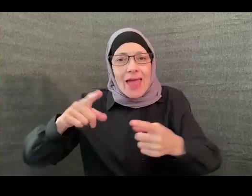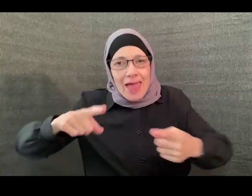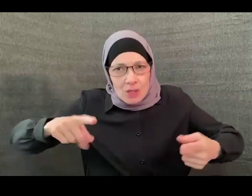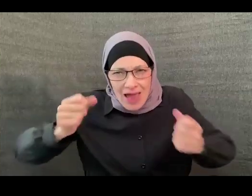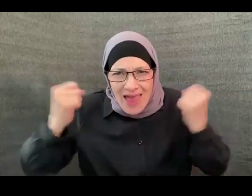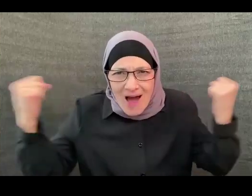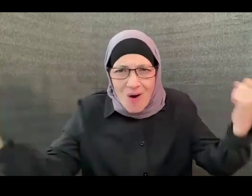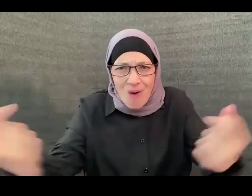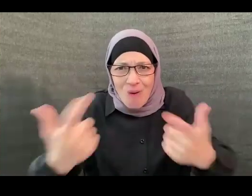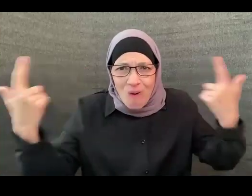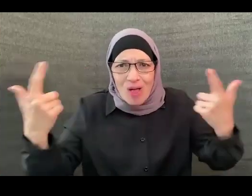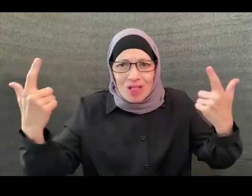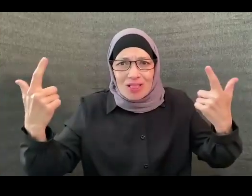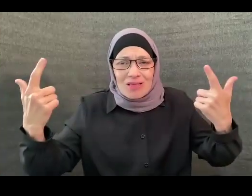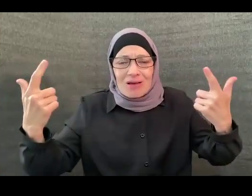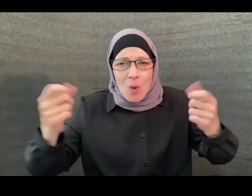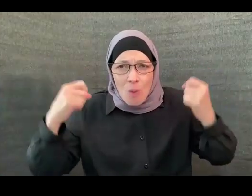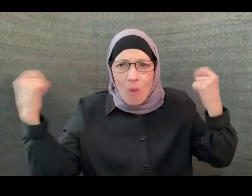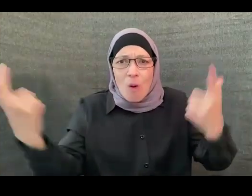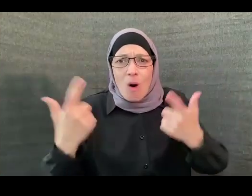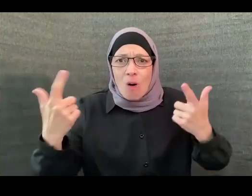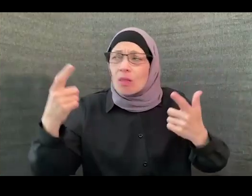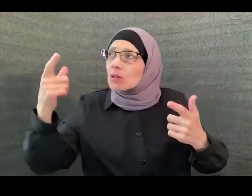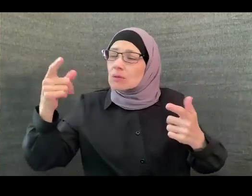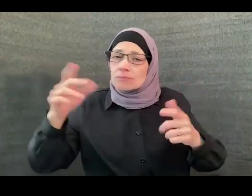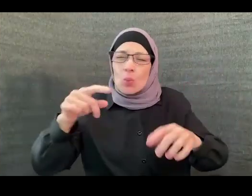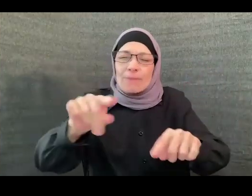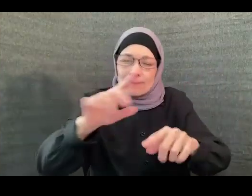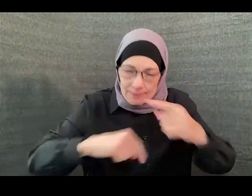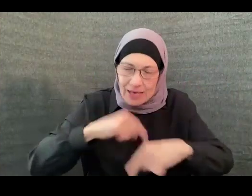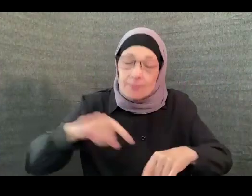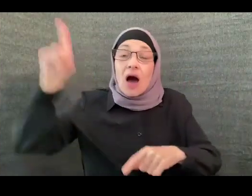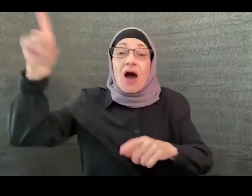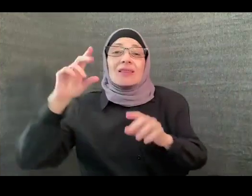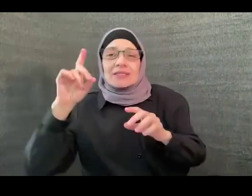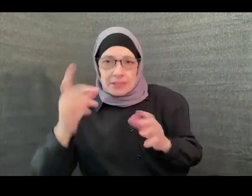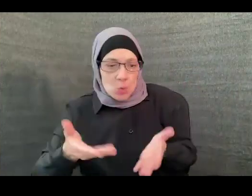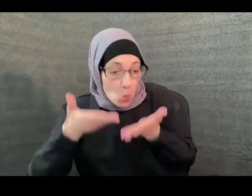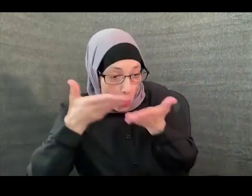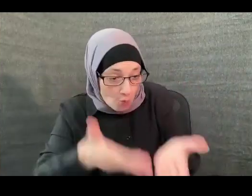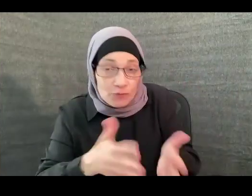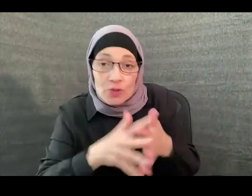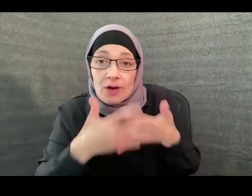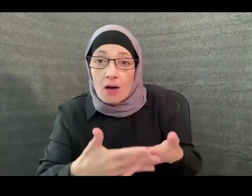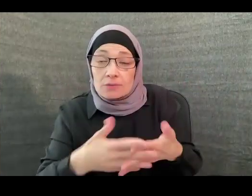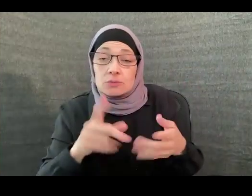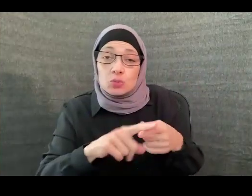too weak to take it, too weak to carry it. But